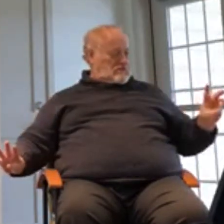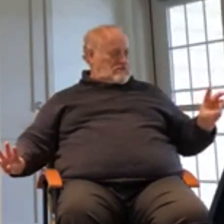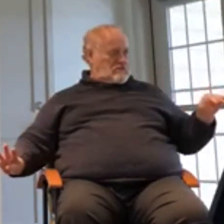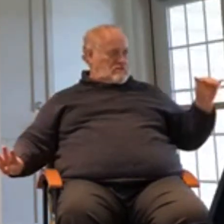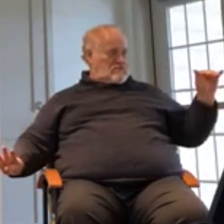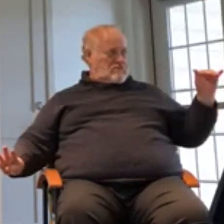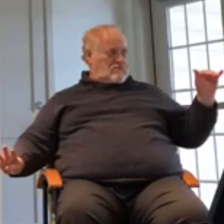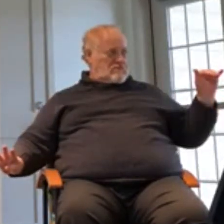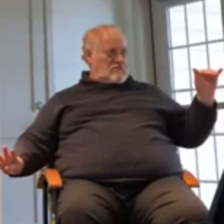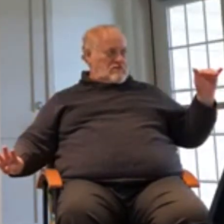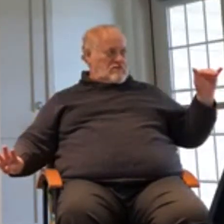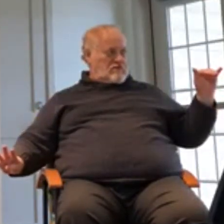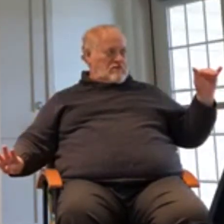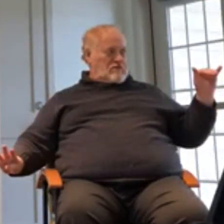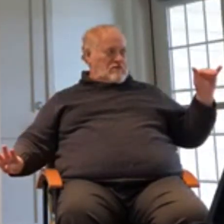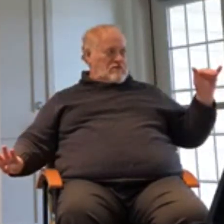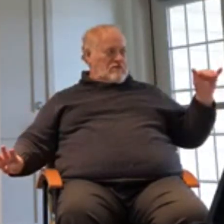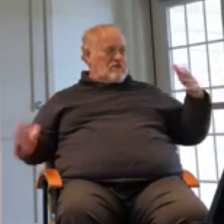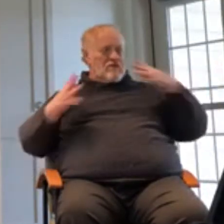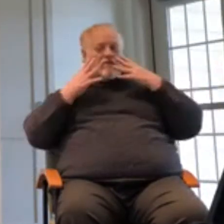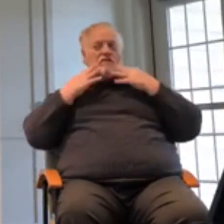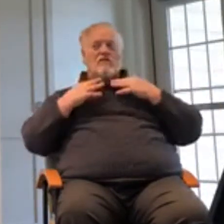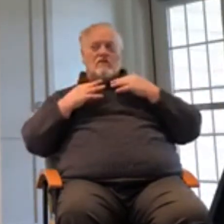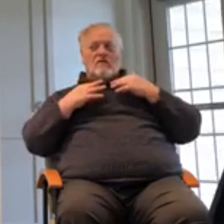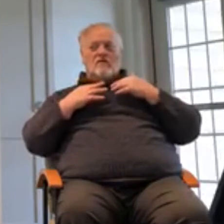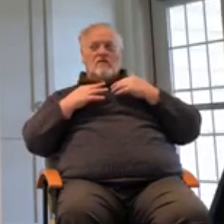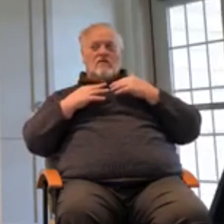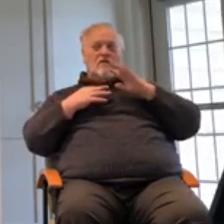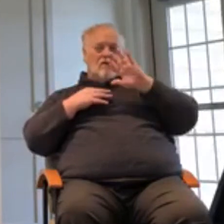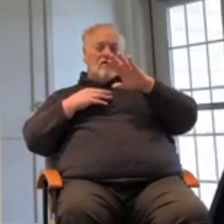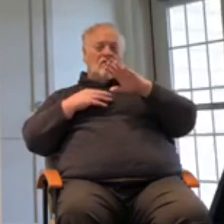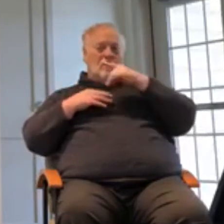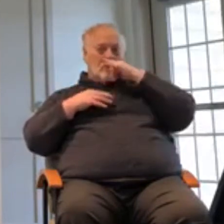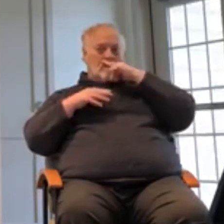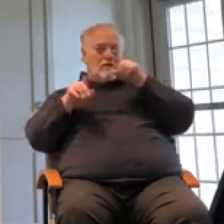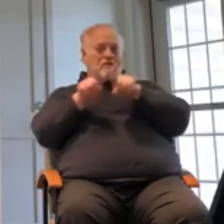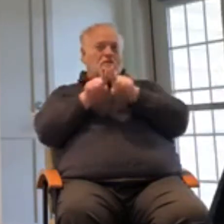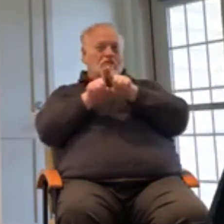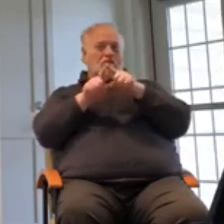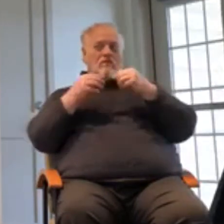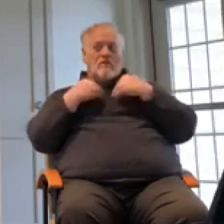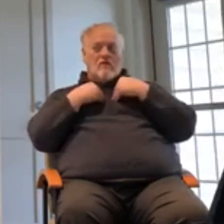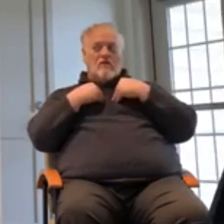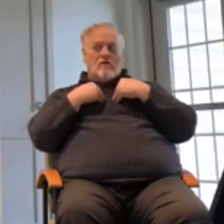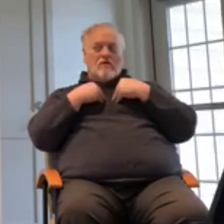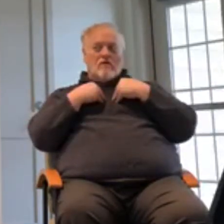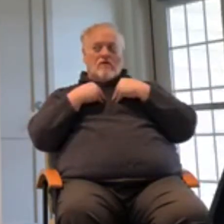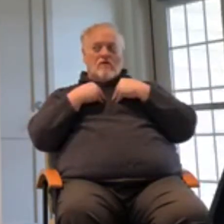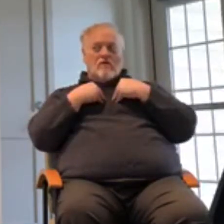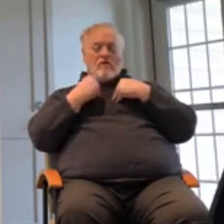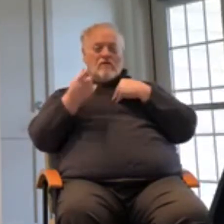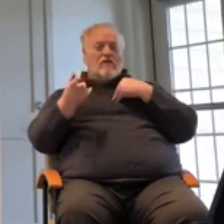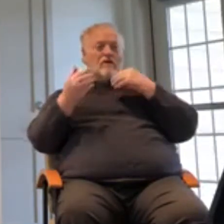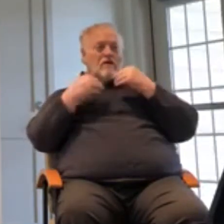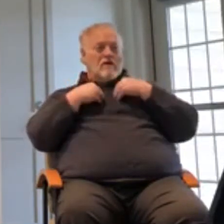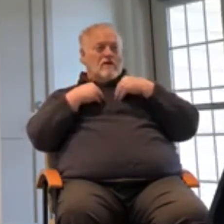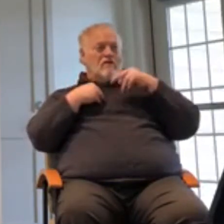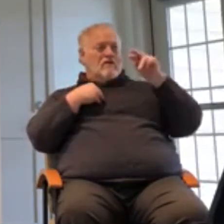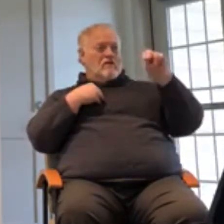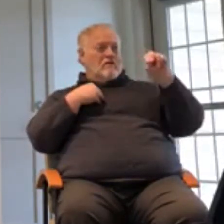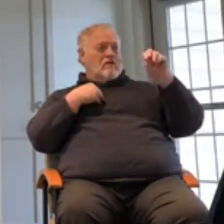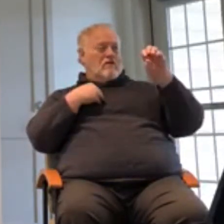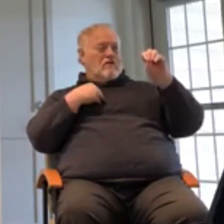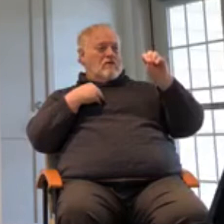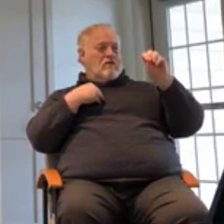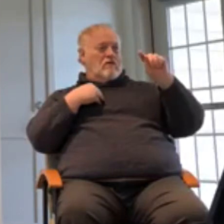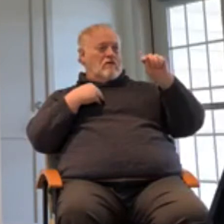not sad. But the sad thing is, and I'm sure your kids probably got it too, they got a notice about the Momo games.